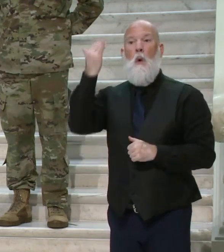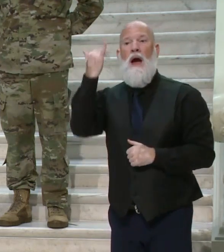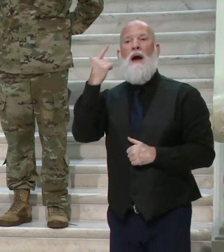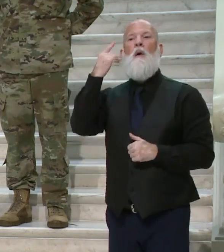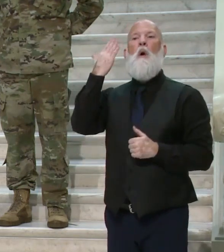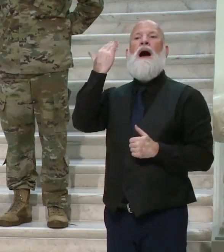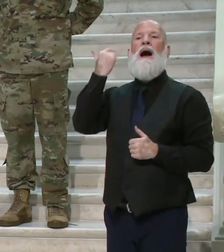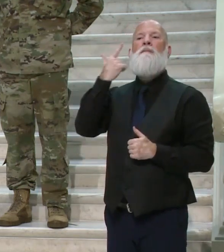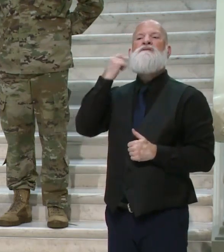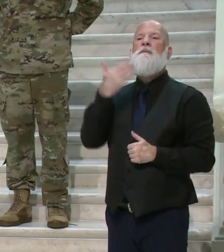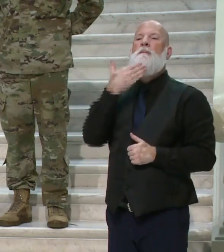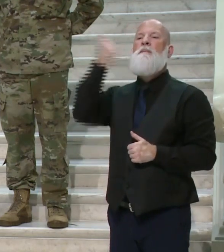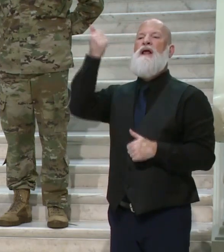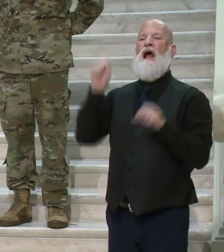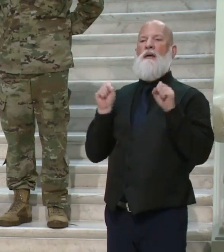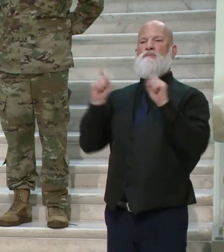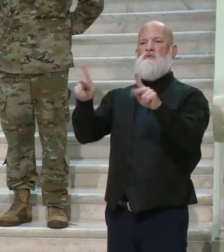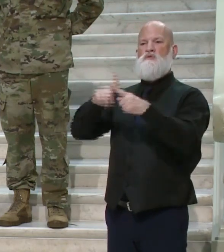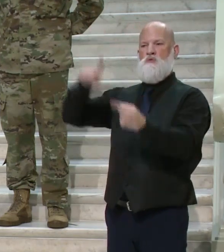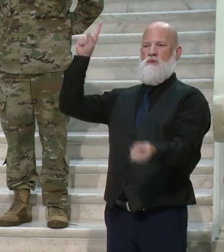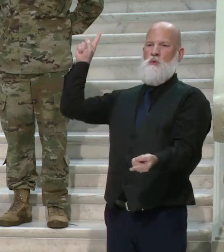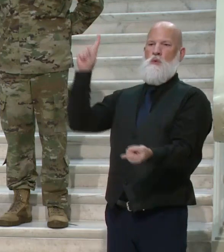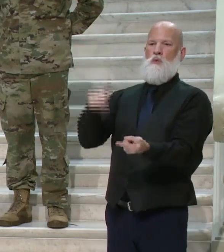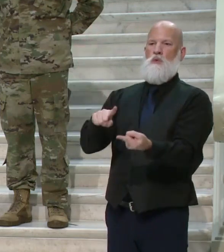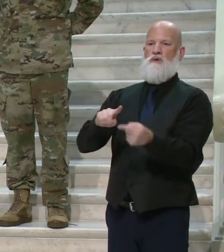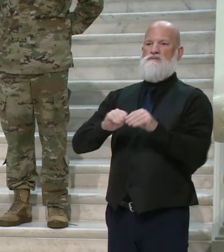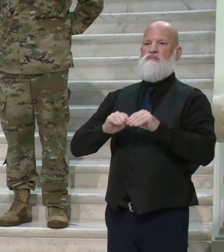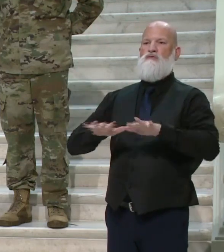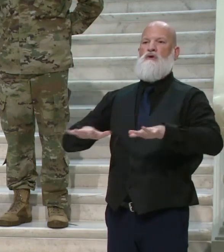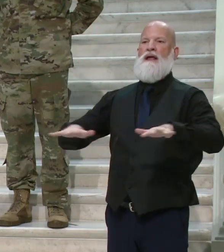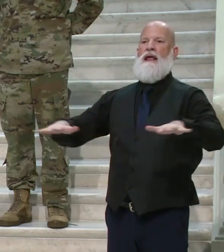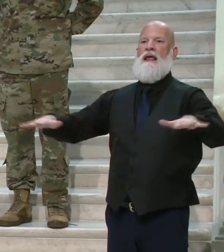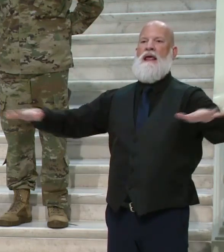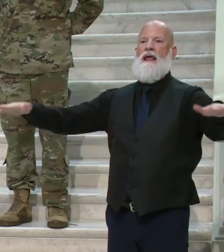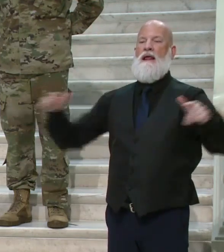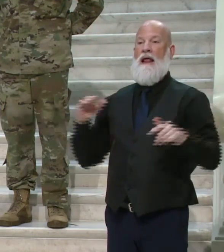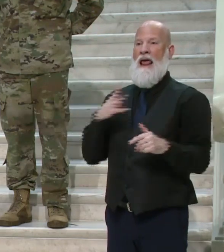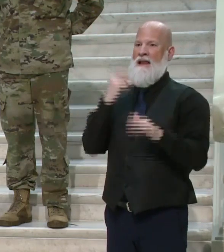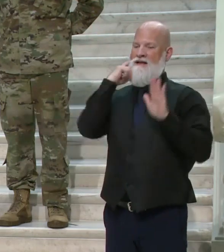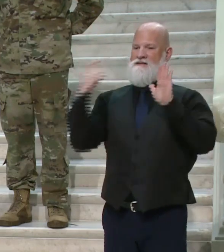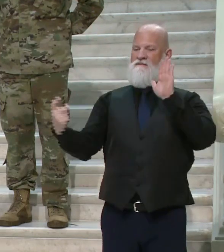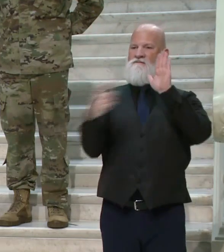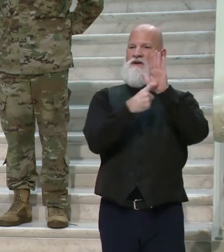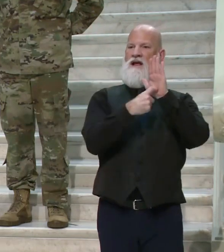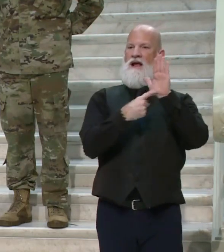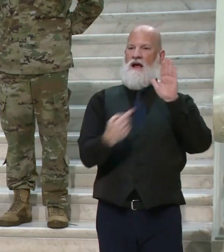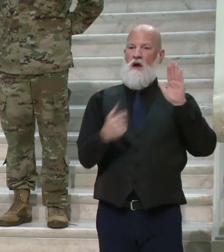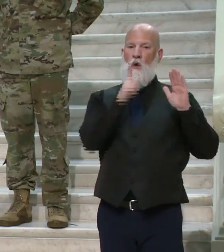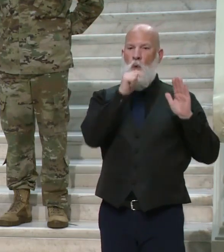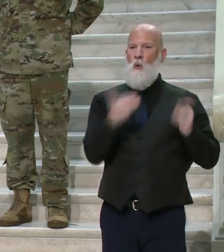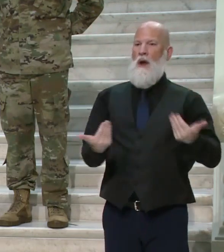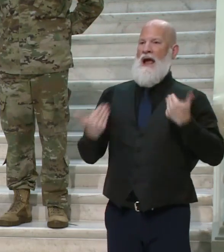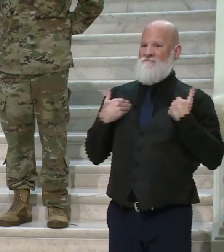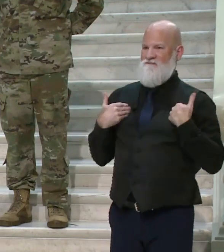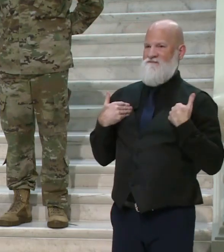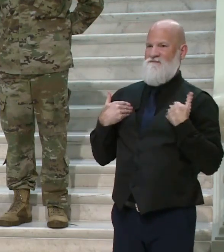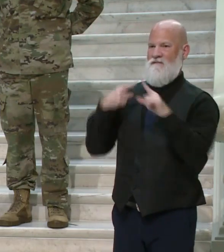prevent spread of the disease by identifying cases as early as possible. And